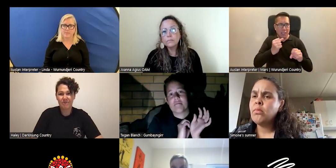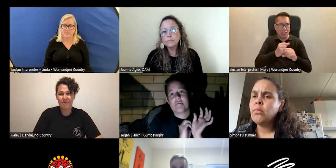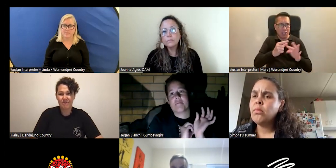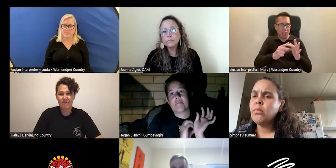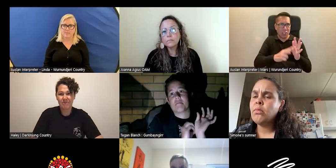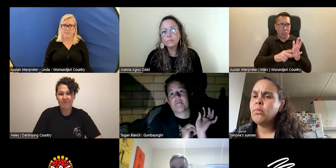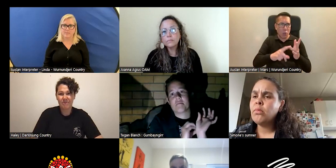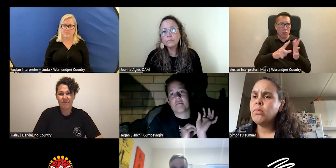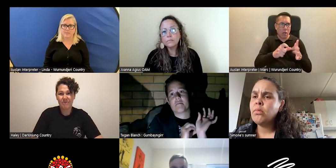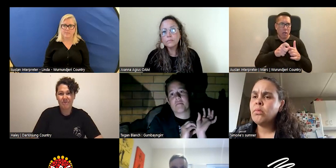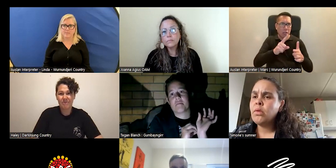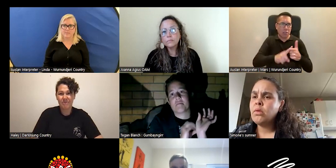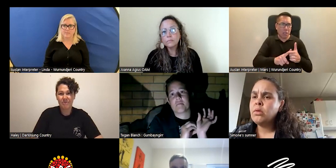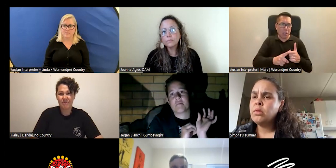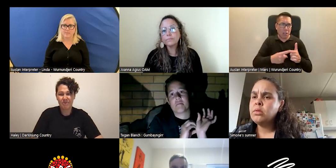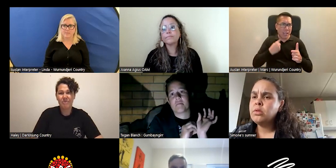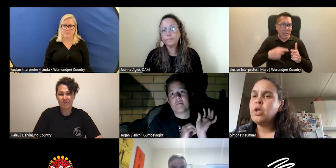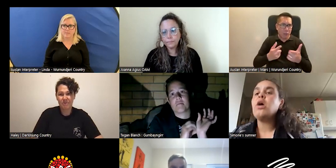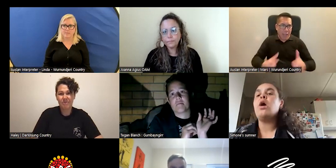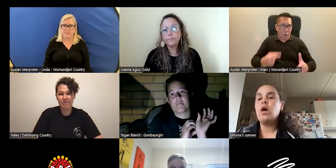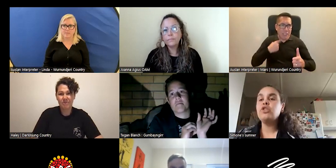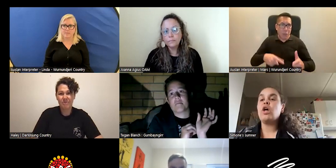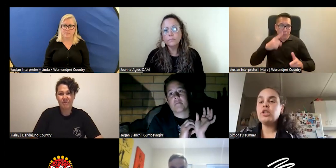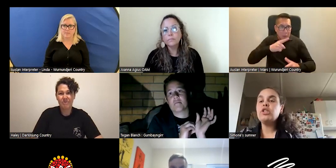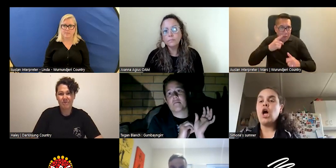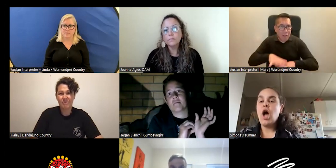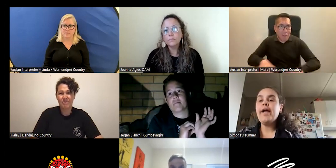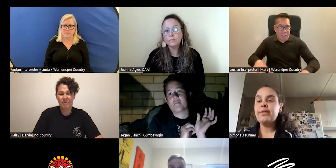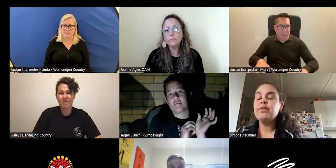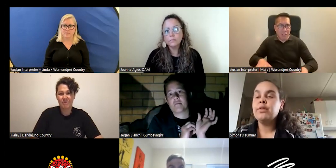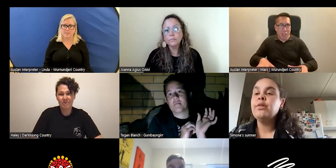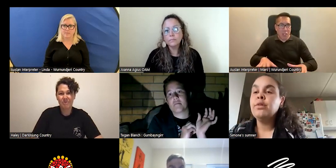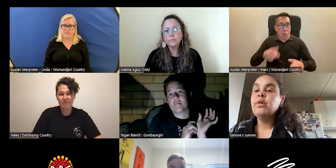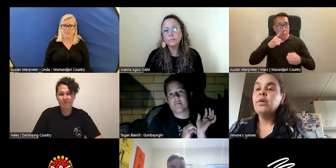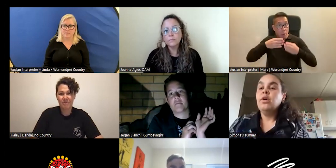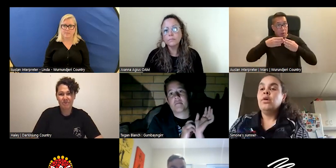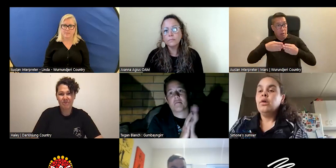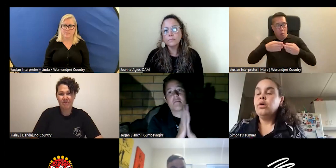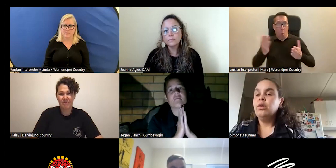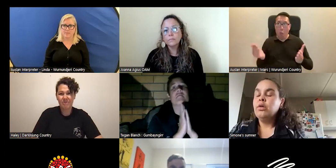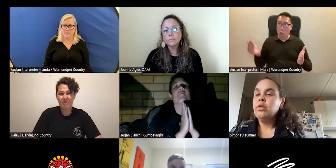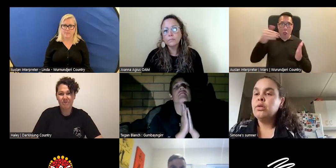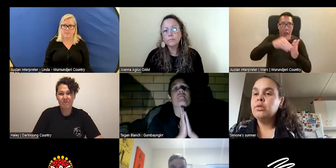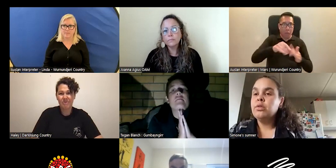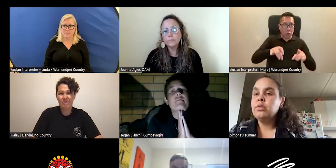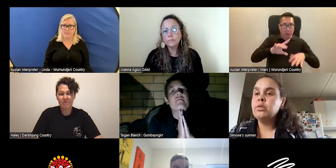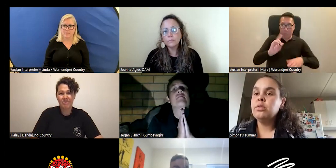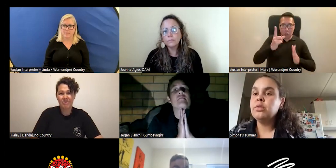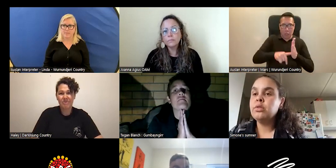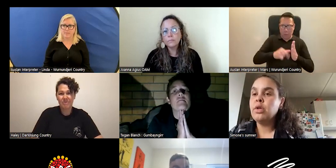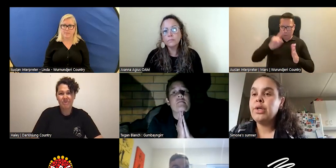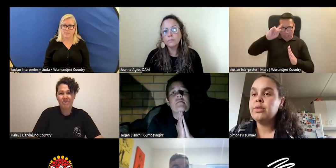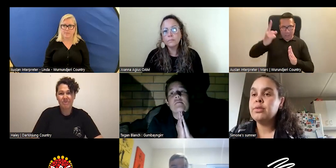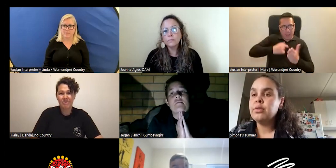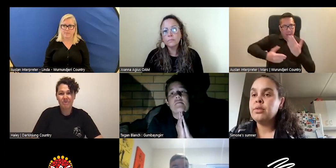So we have to keep telling our new migrants this process so they get an understanding of where we're at as a people. Because probably